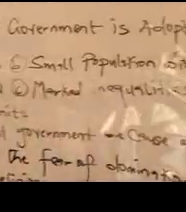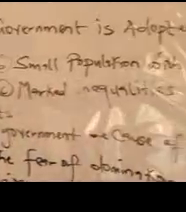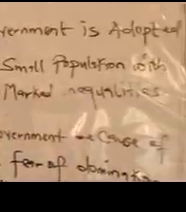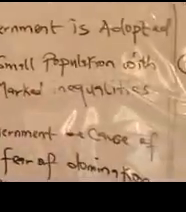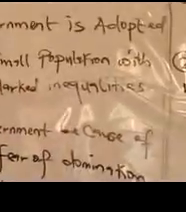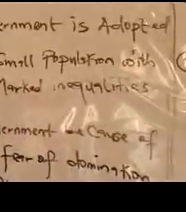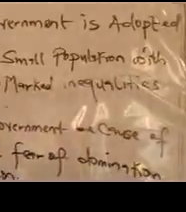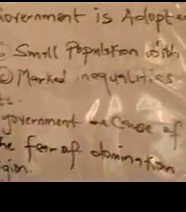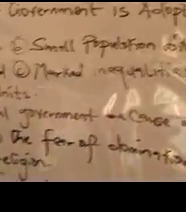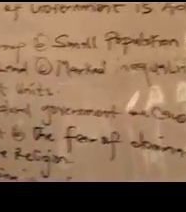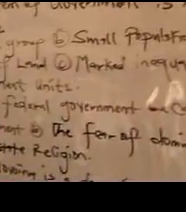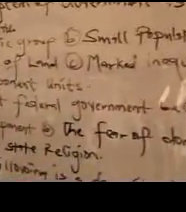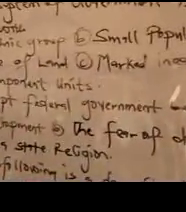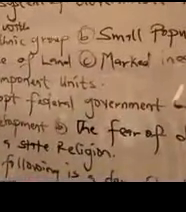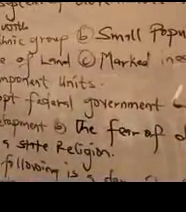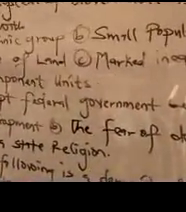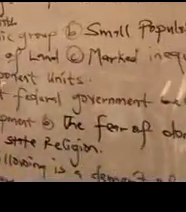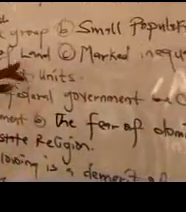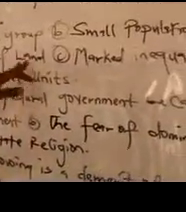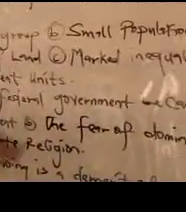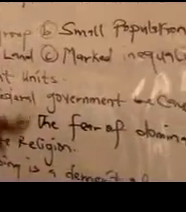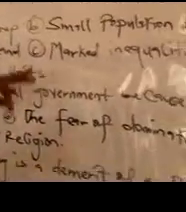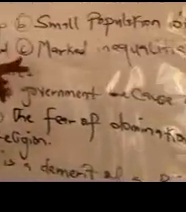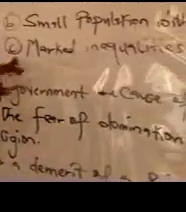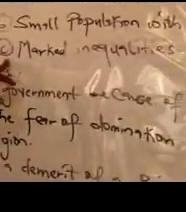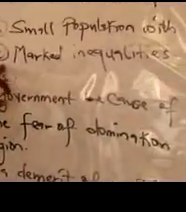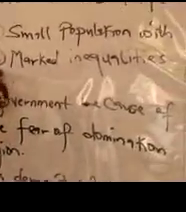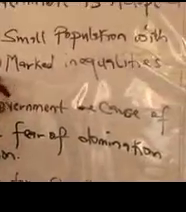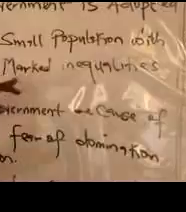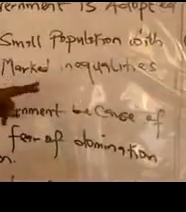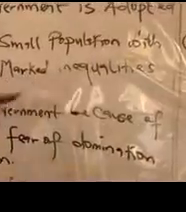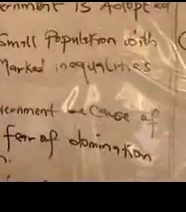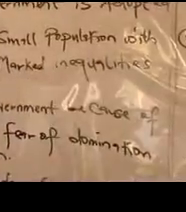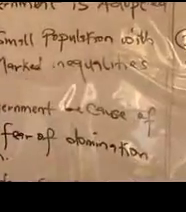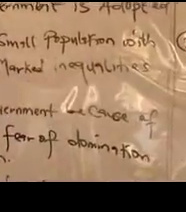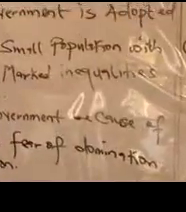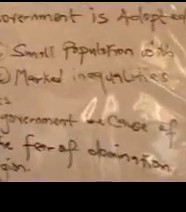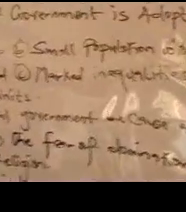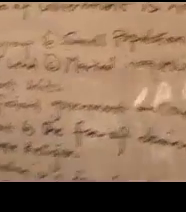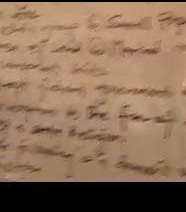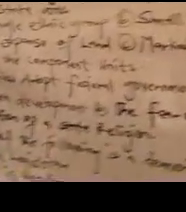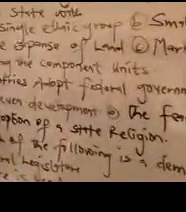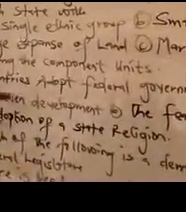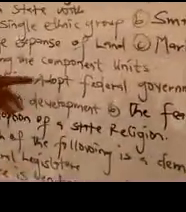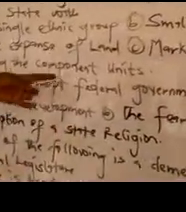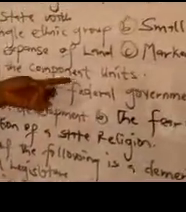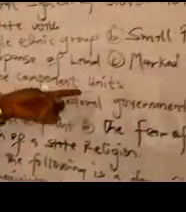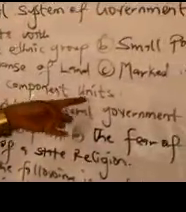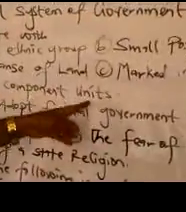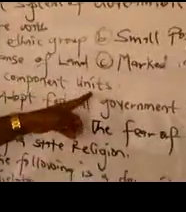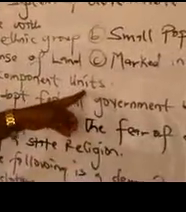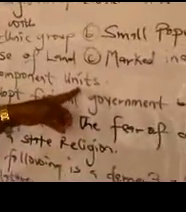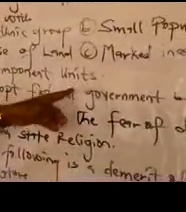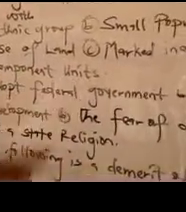Small population with large expanse of land. And then C. Marked inequalities among